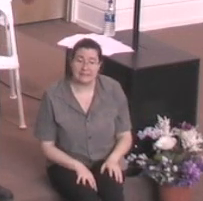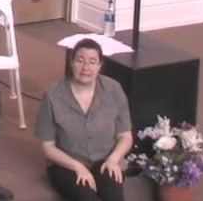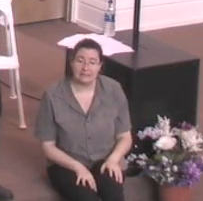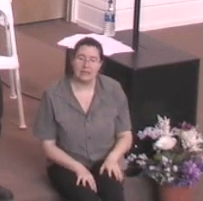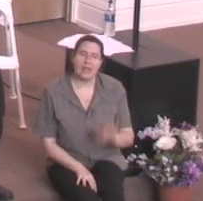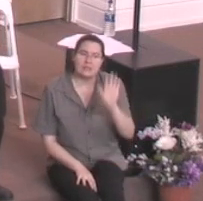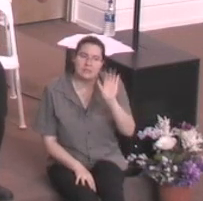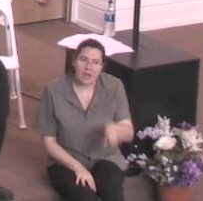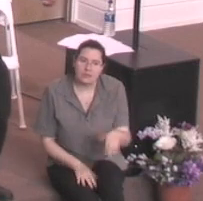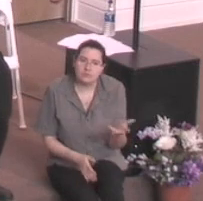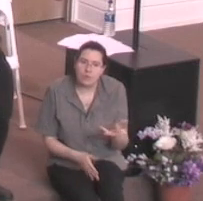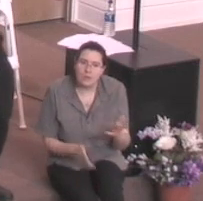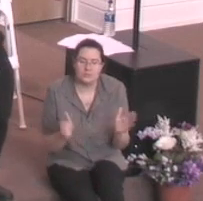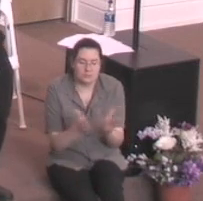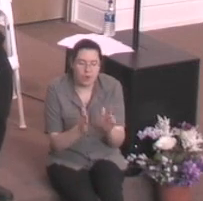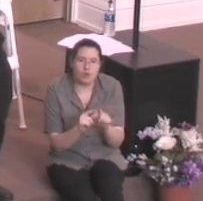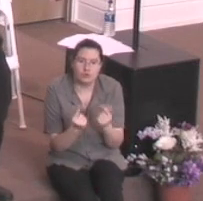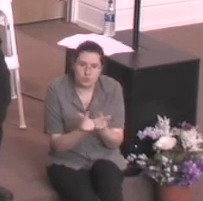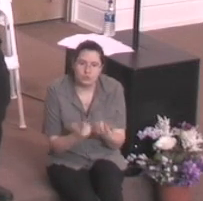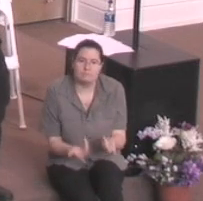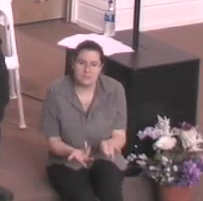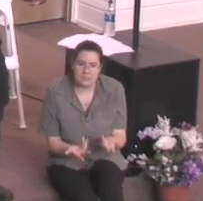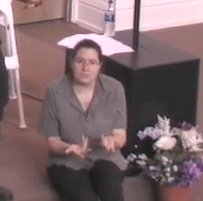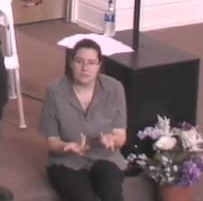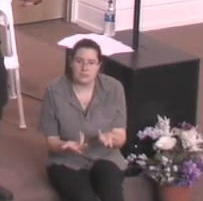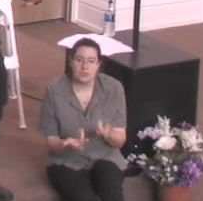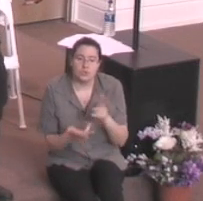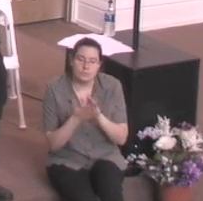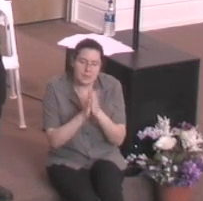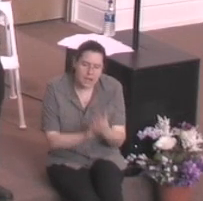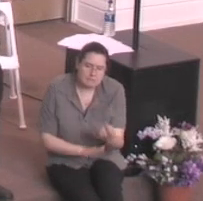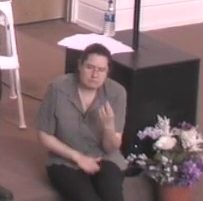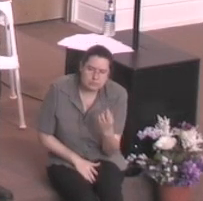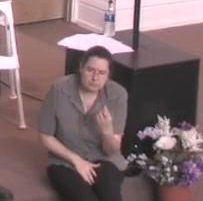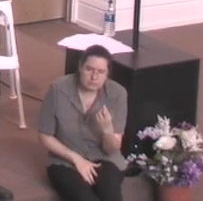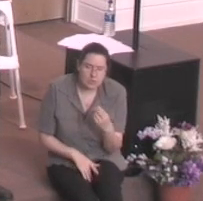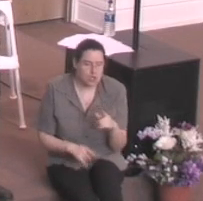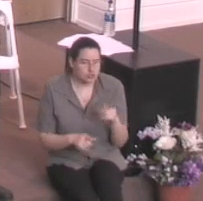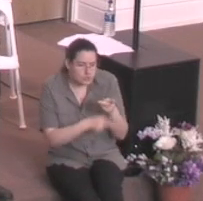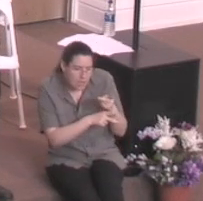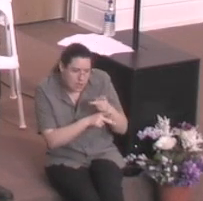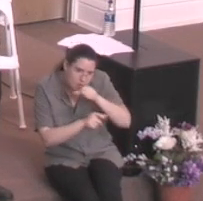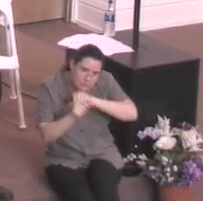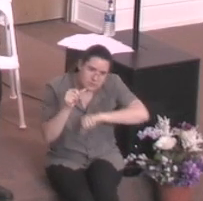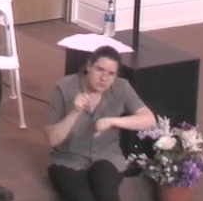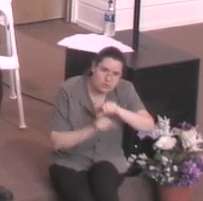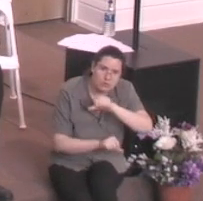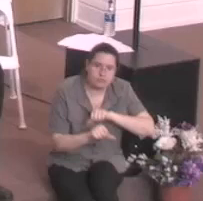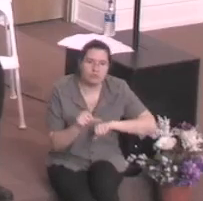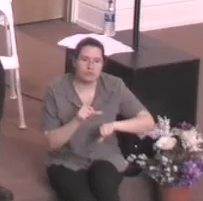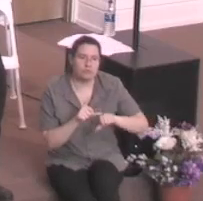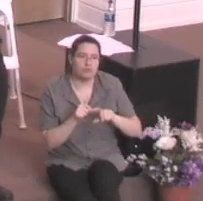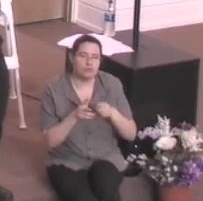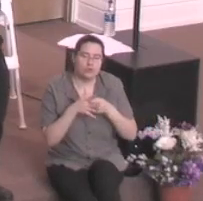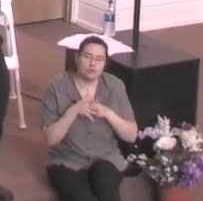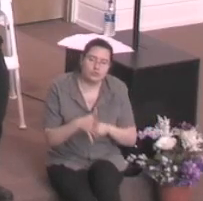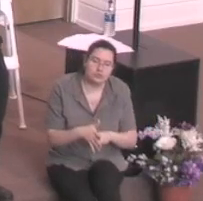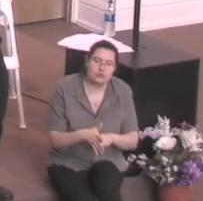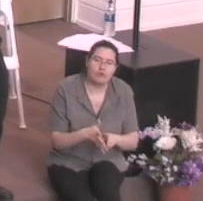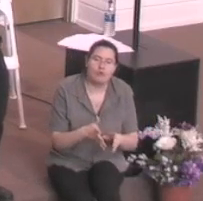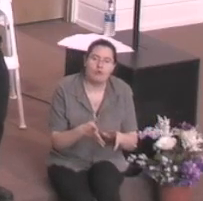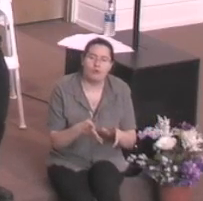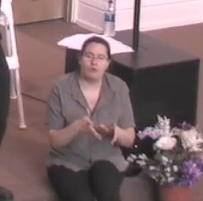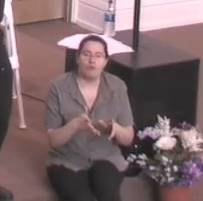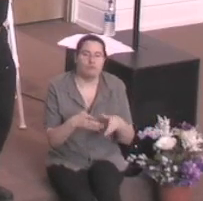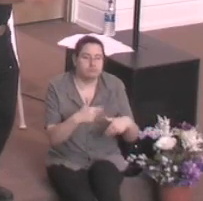That's what the small group's all about, is you become family, you're looking out for each other, you start,